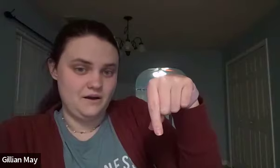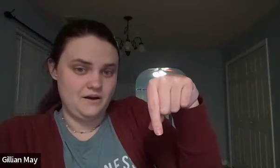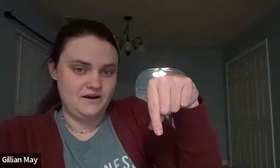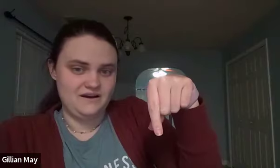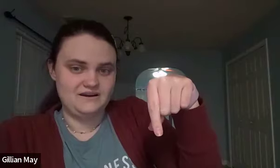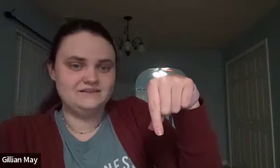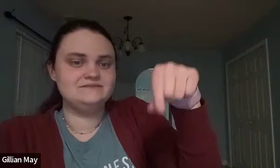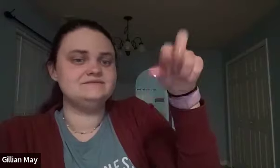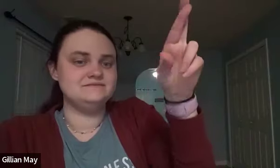R,